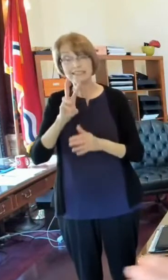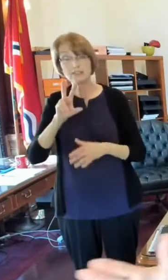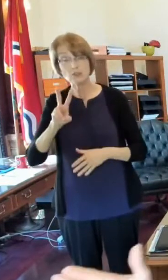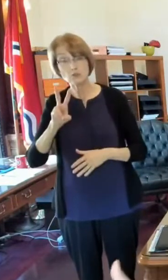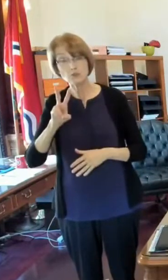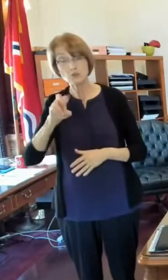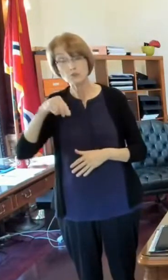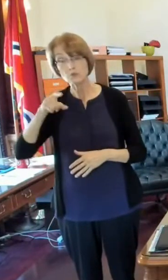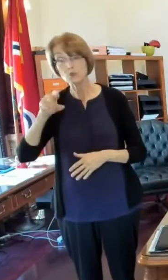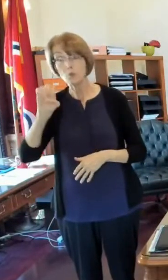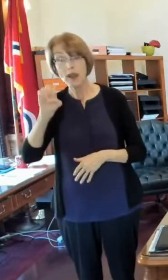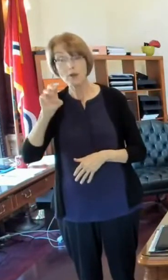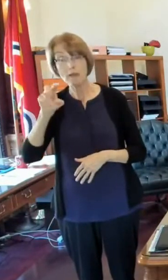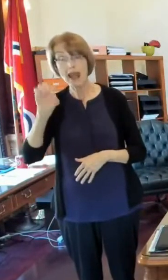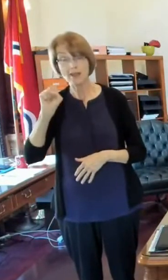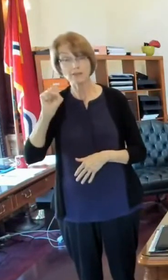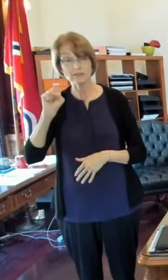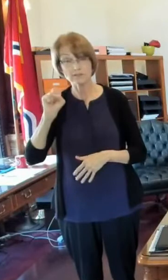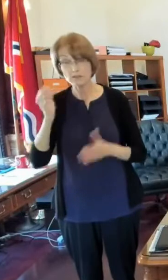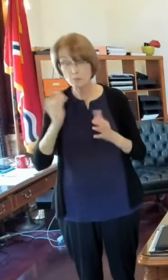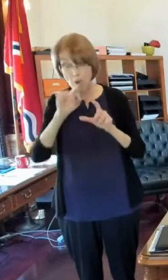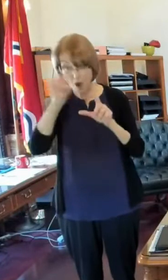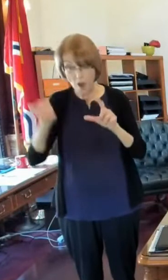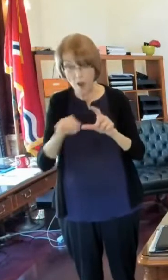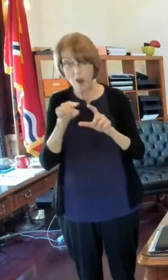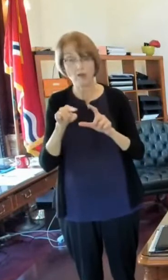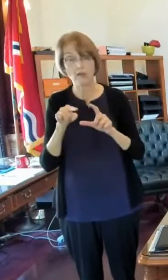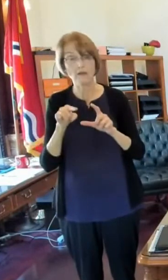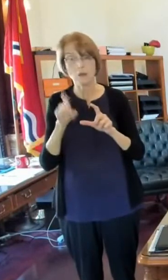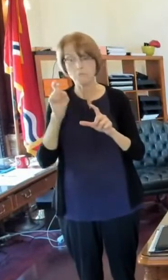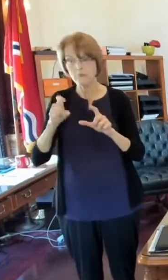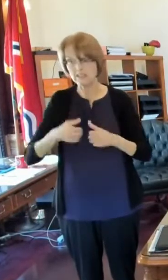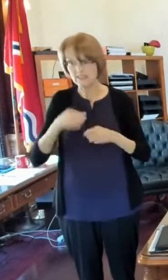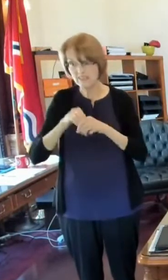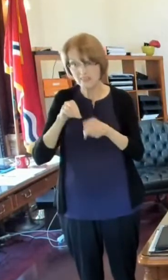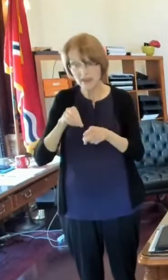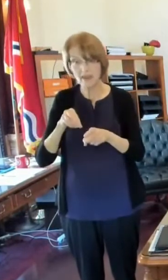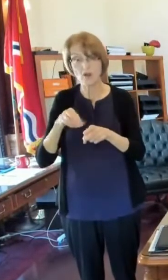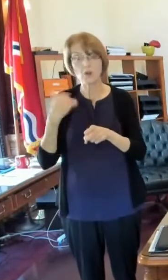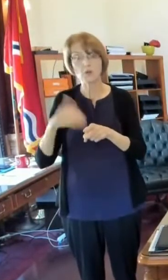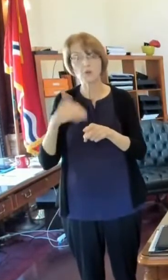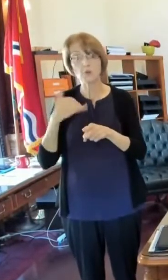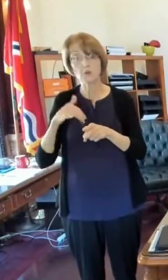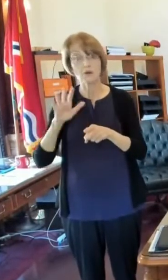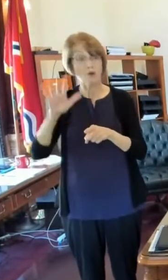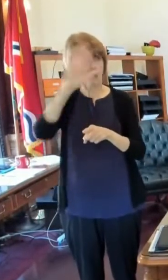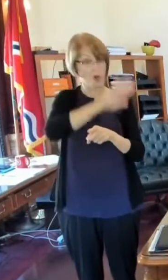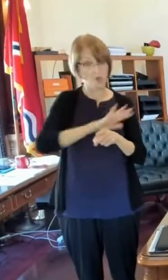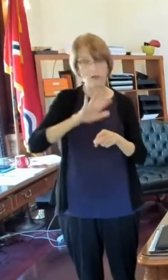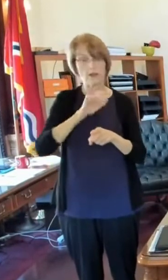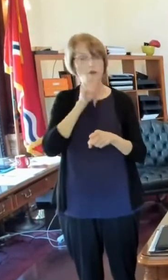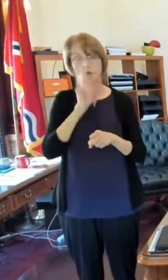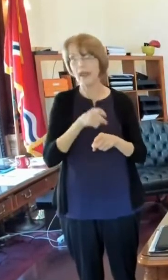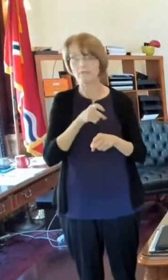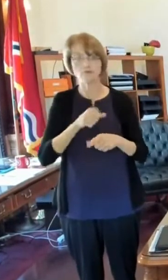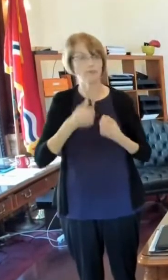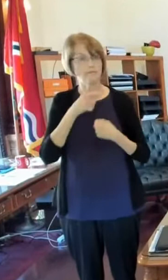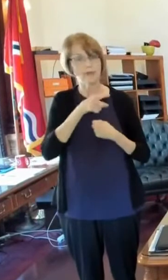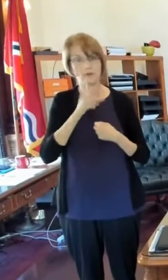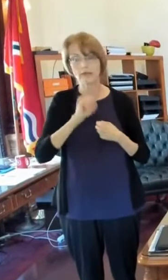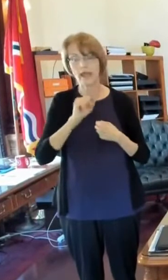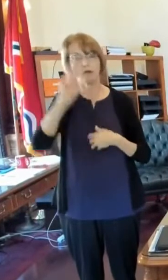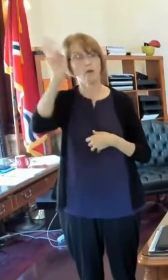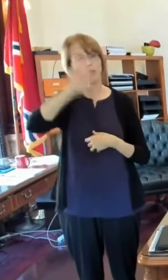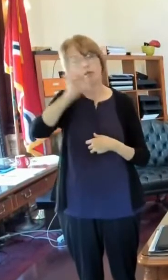no one else literally in the region has a residency requirement. It puts us at a competitive disadvantage. In fact, the other